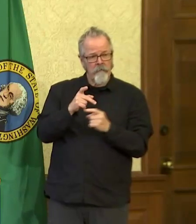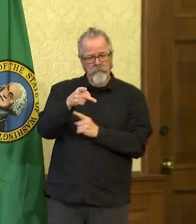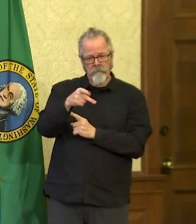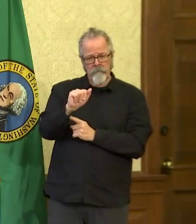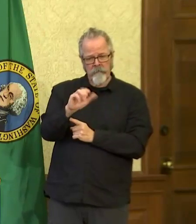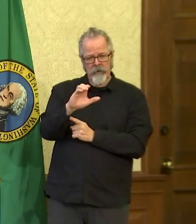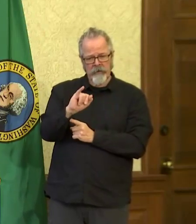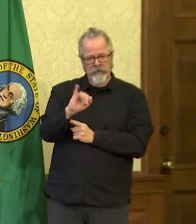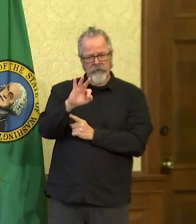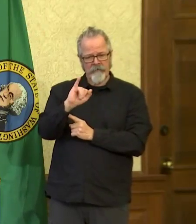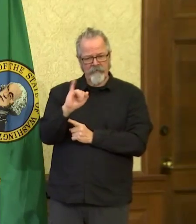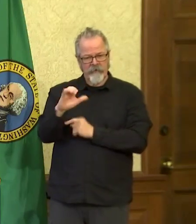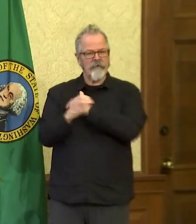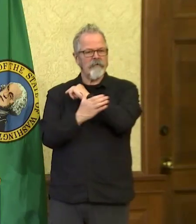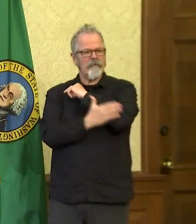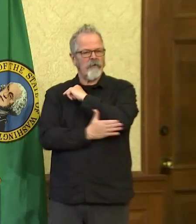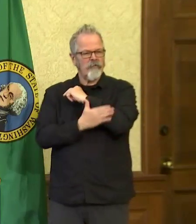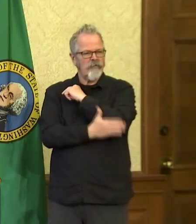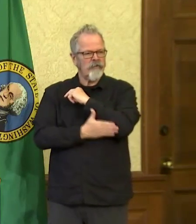N95s. Right.